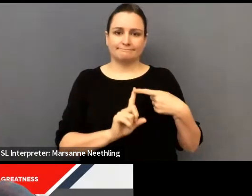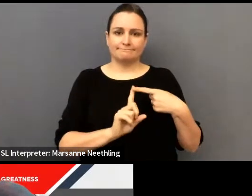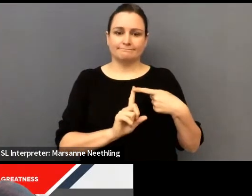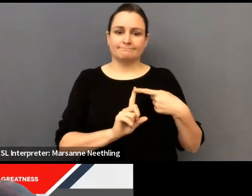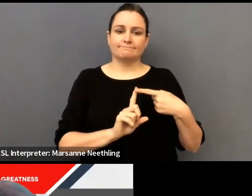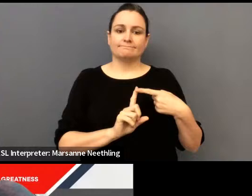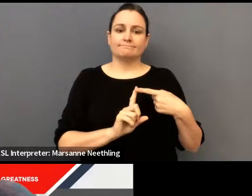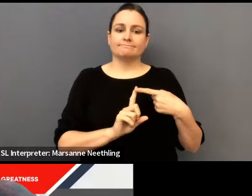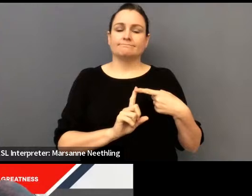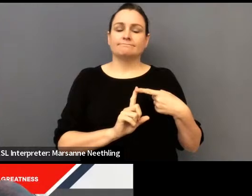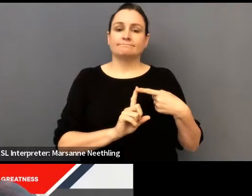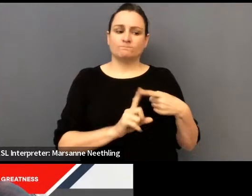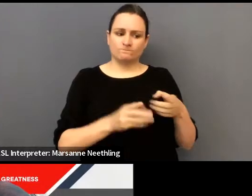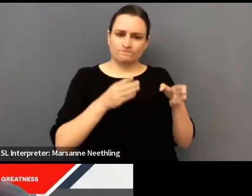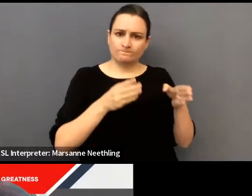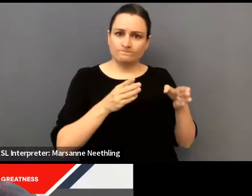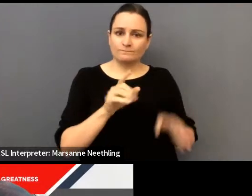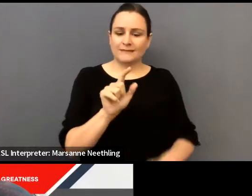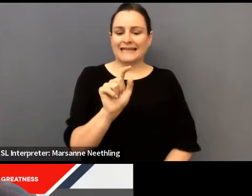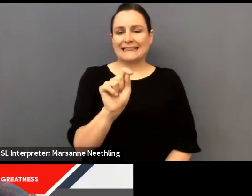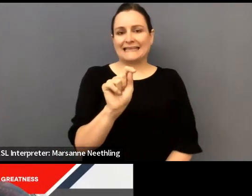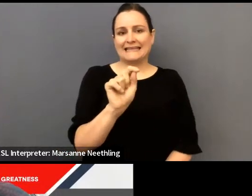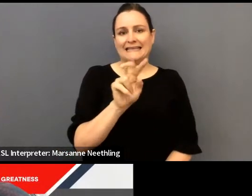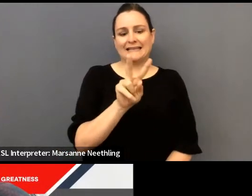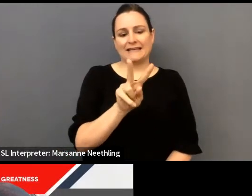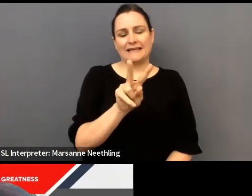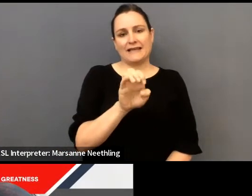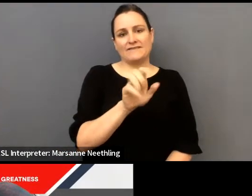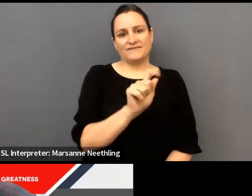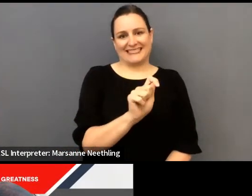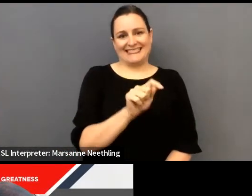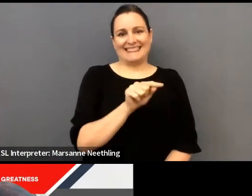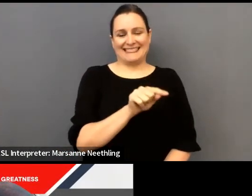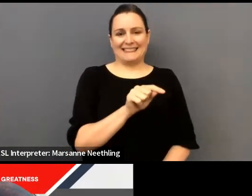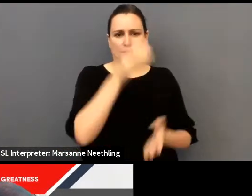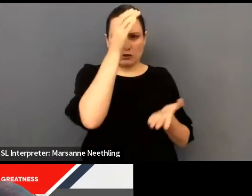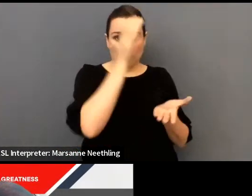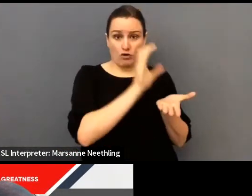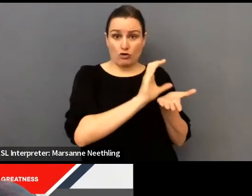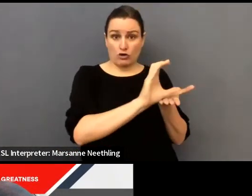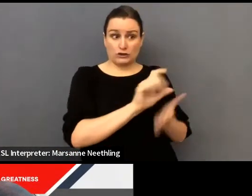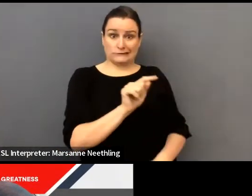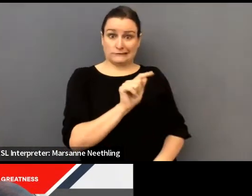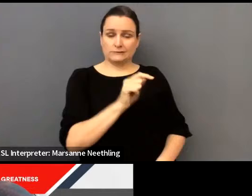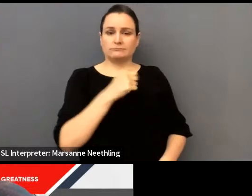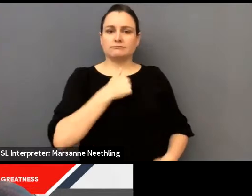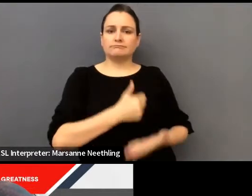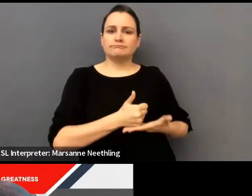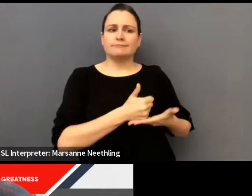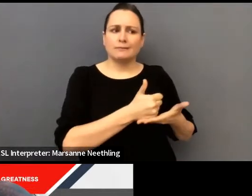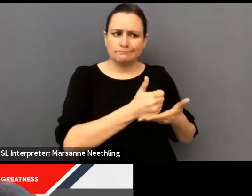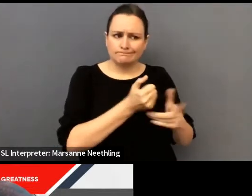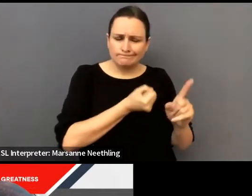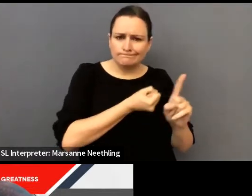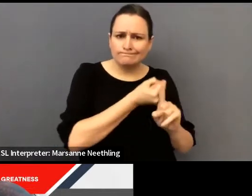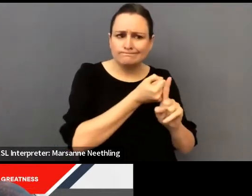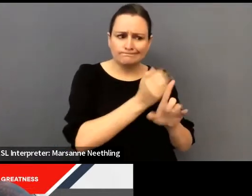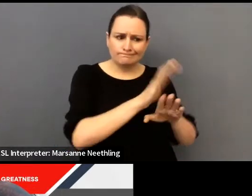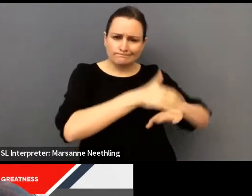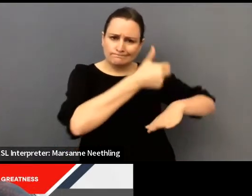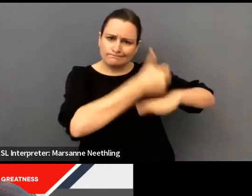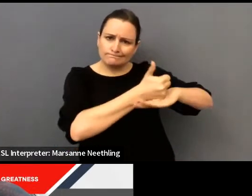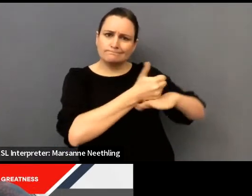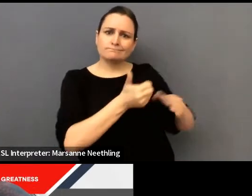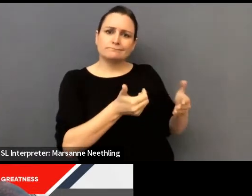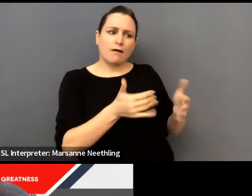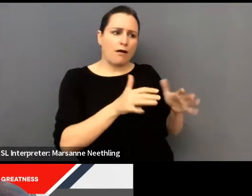assist the TVET colleges by supporting them in advocacy and setting up services to